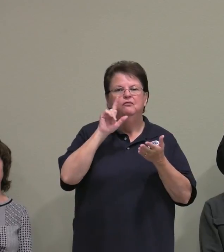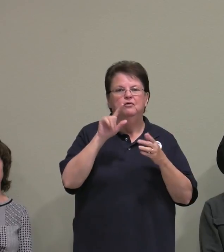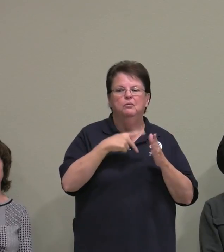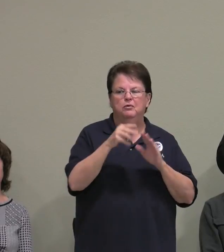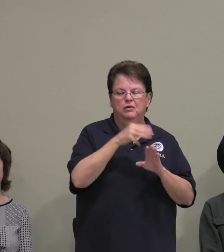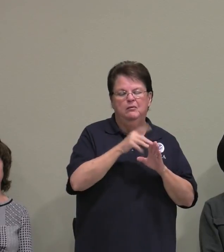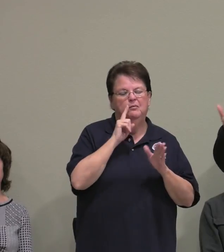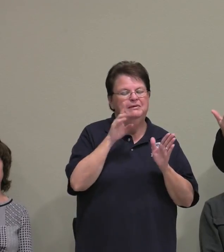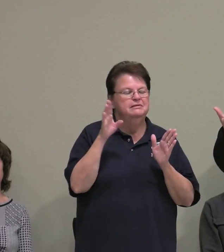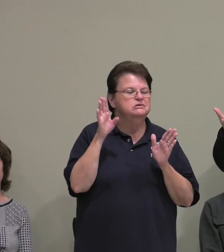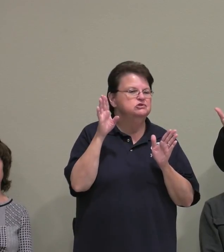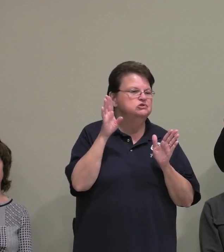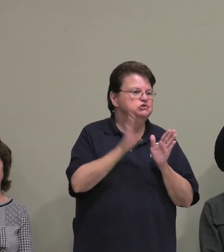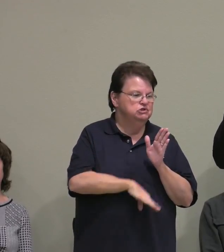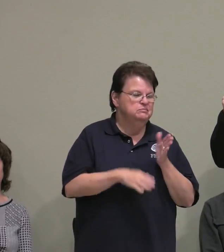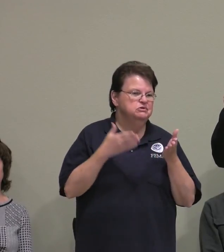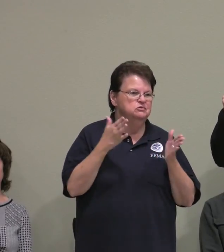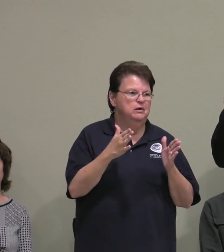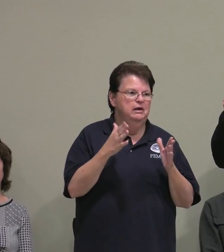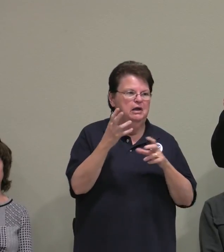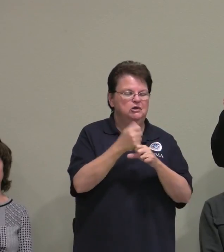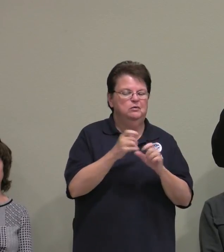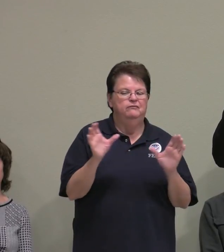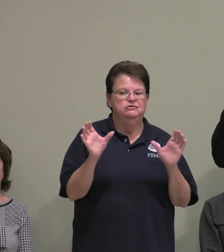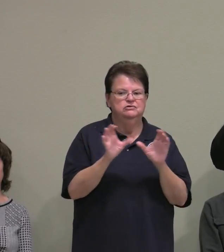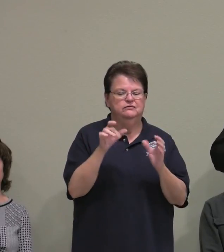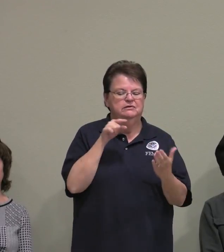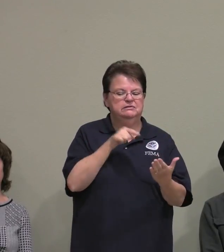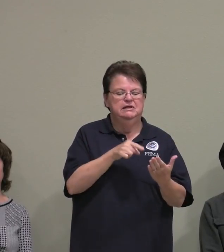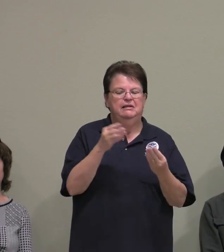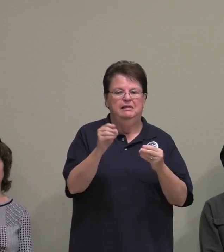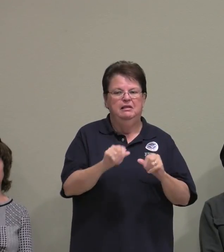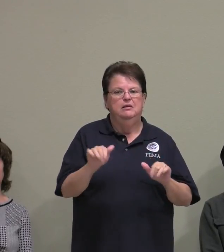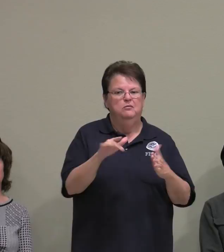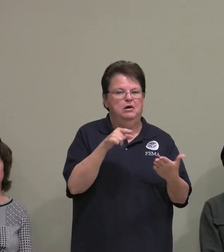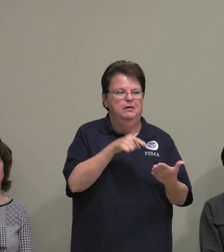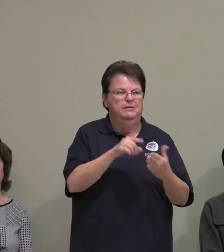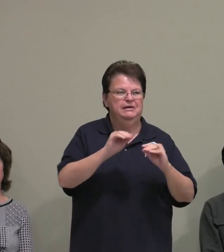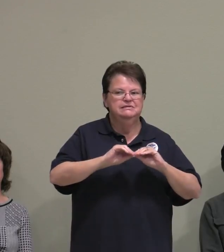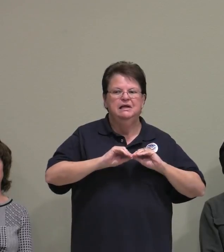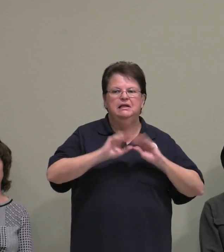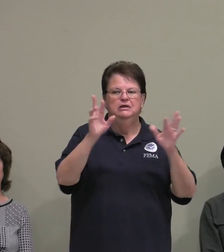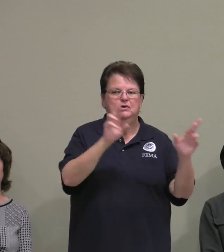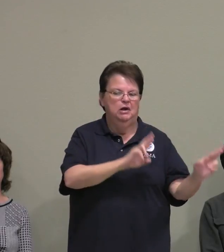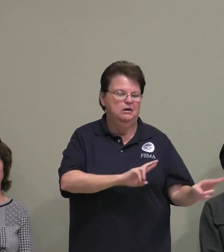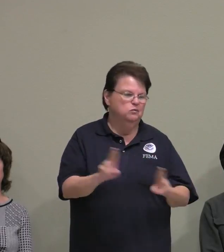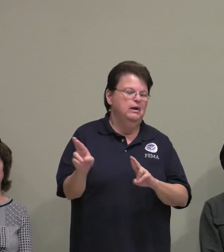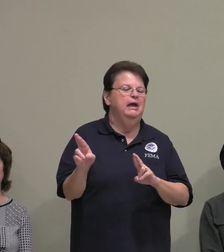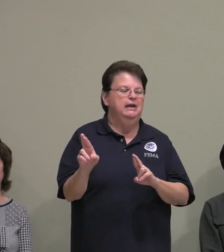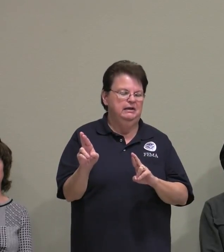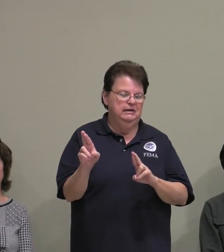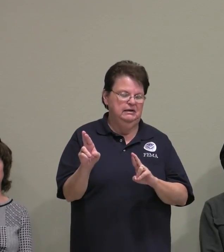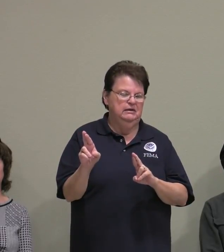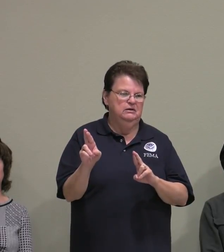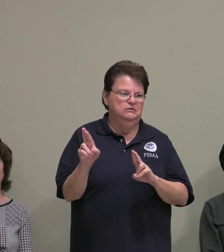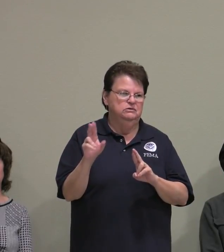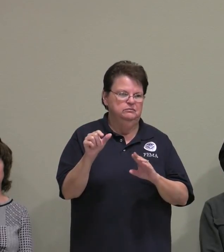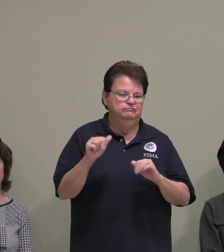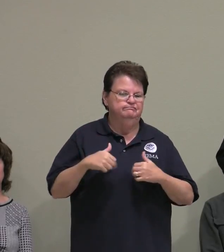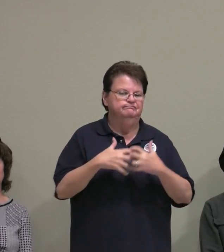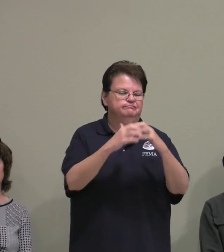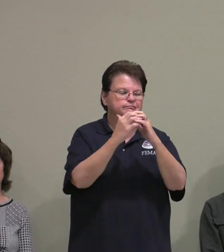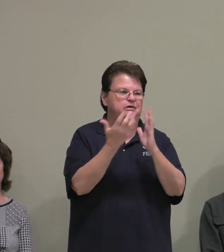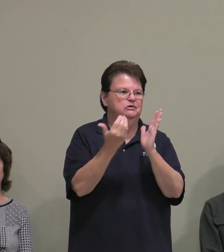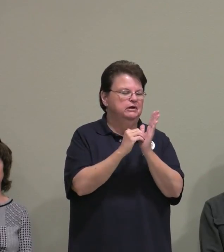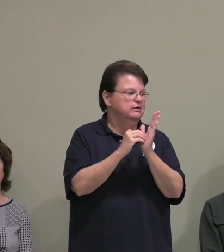option. And we'll end with you having a certificate saying that your property is clear and ready to be moved on. And